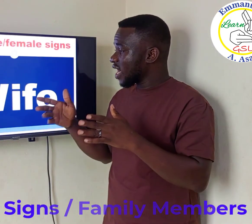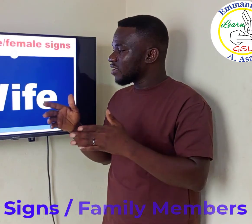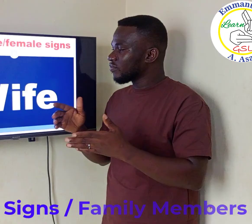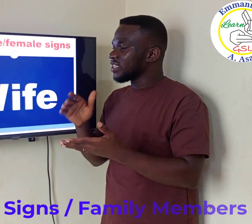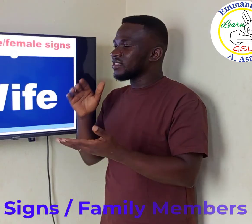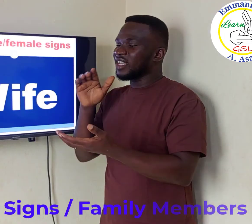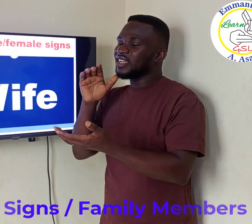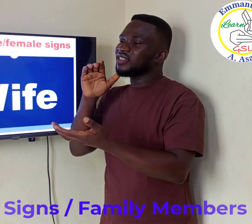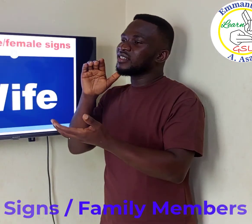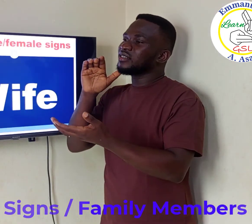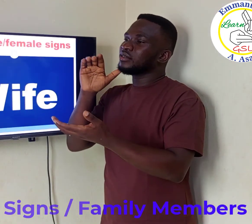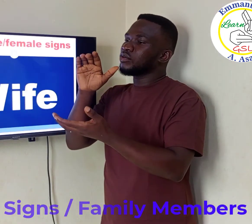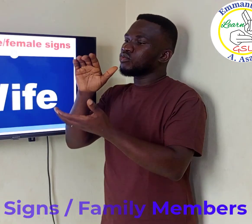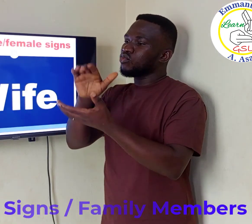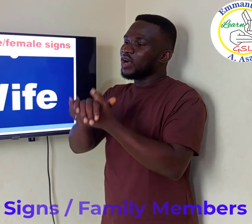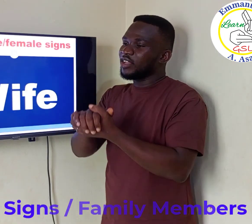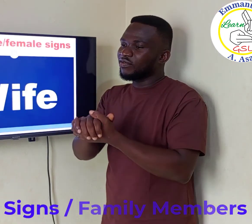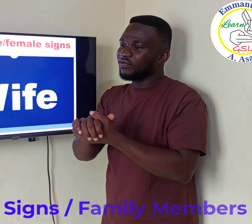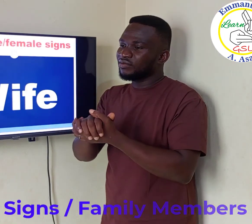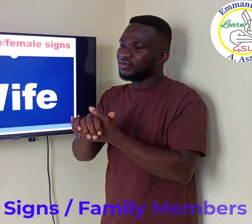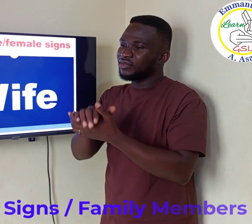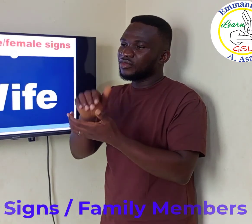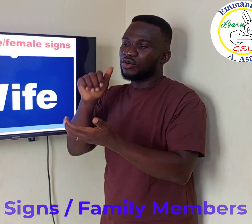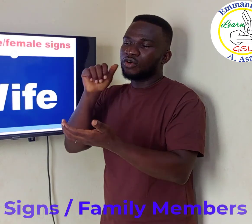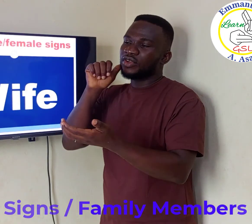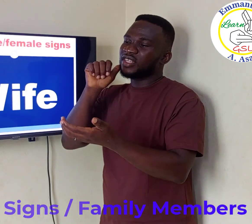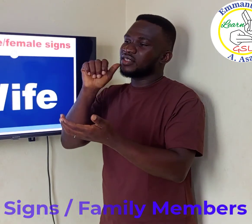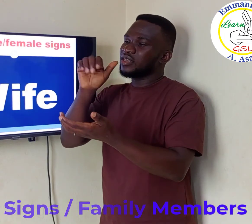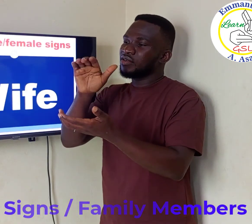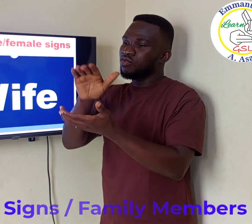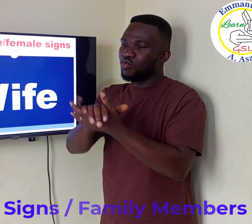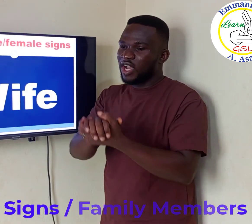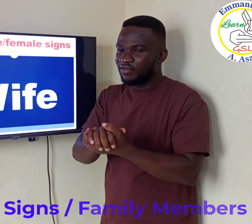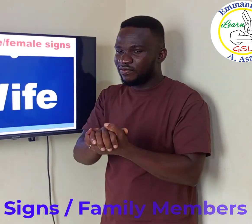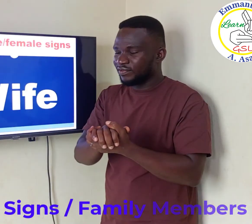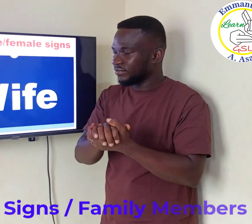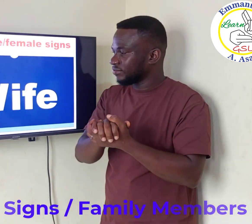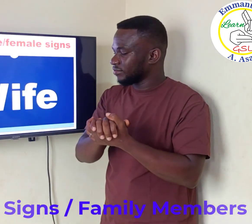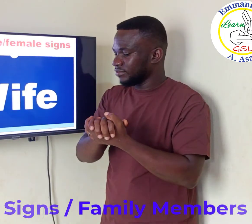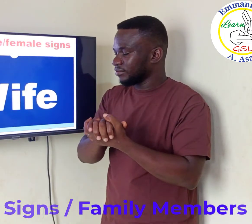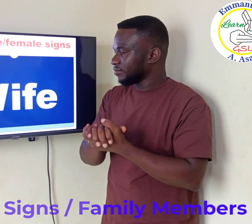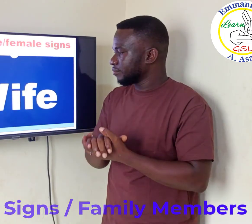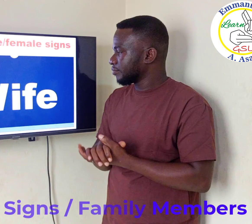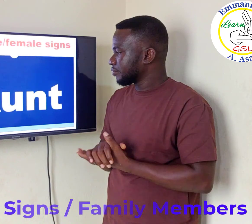Wife is signed wife, or you can say wife.